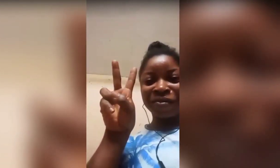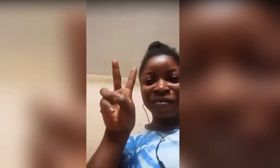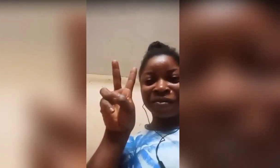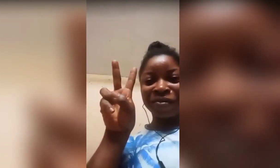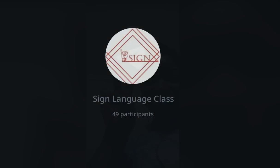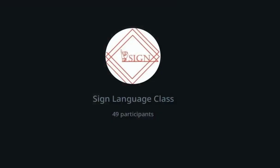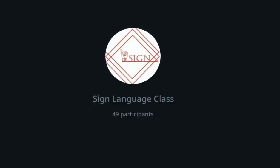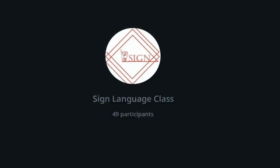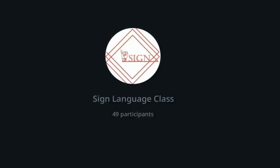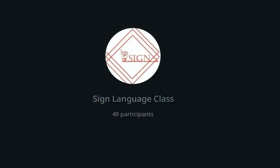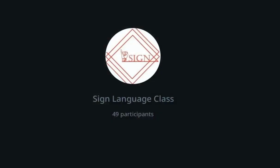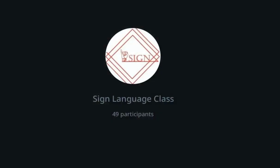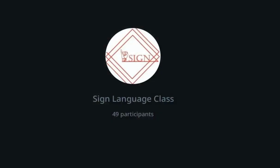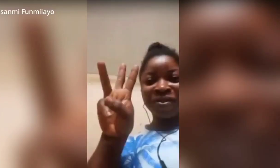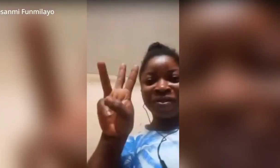X.